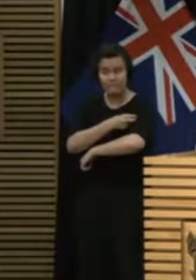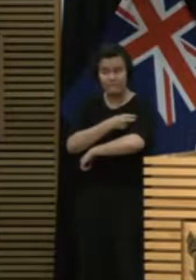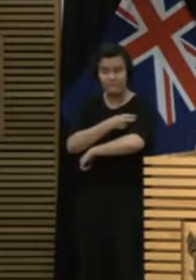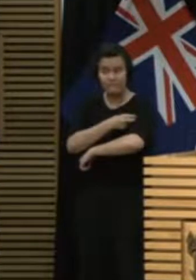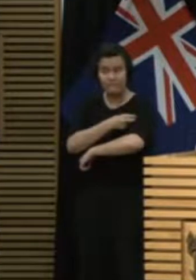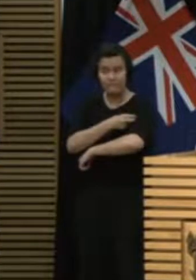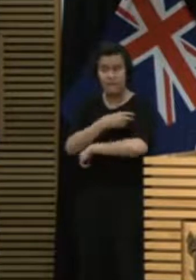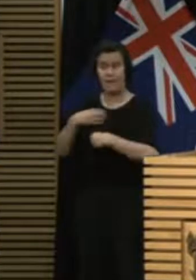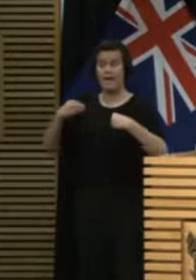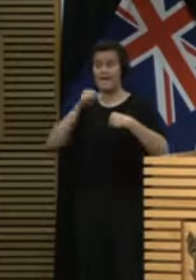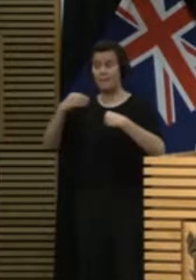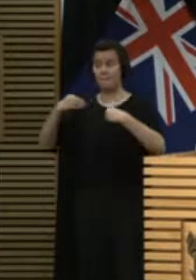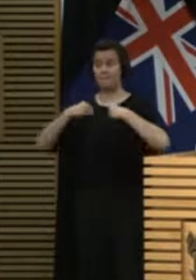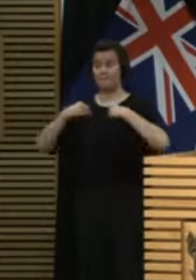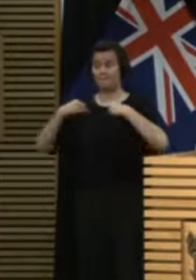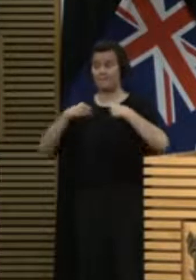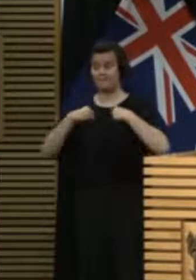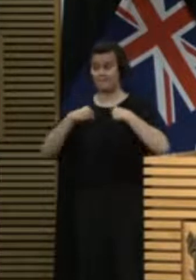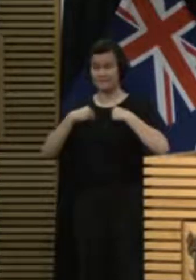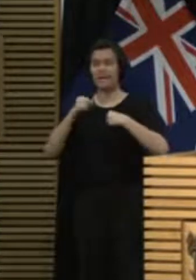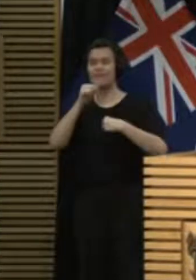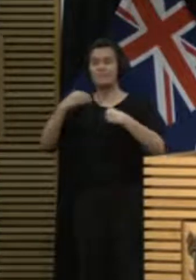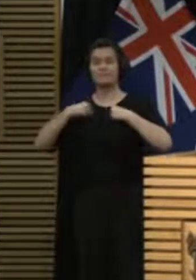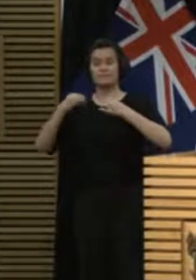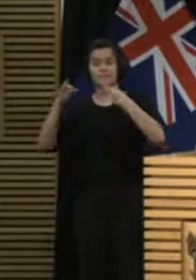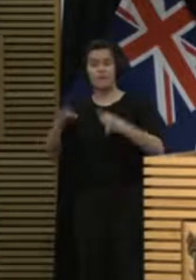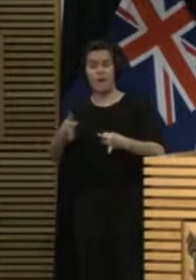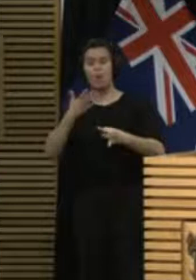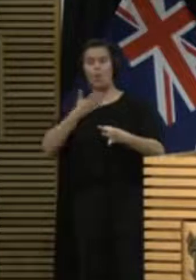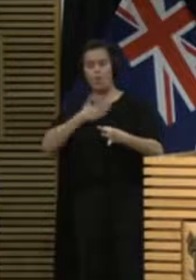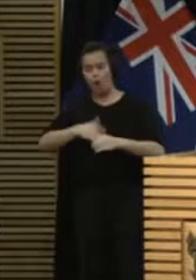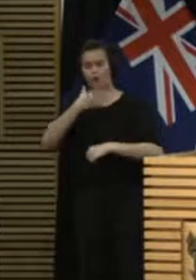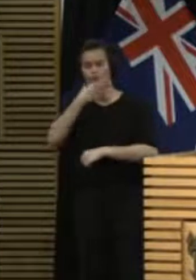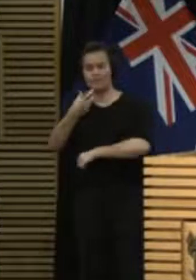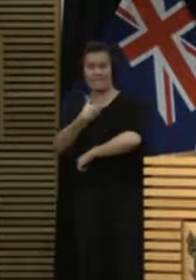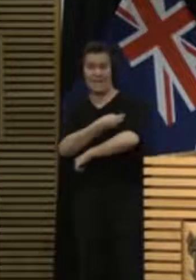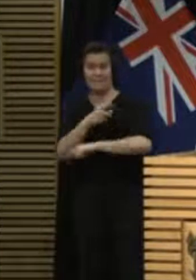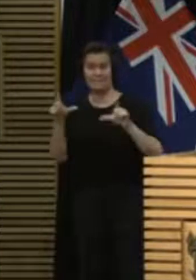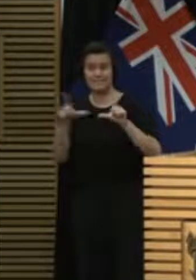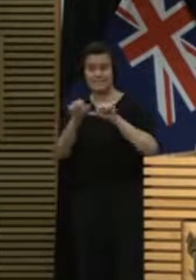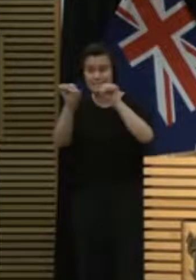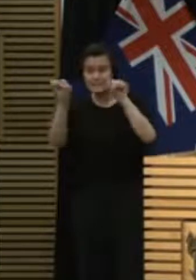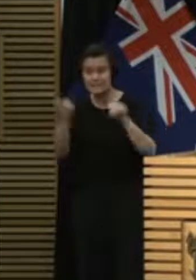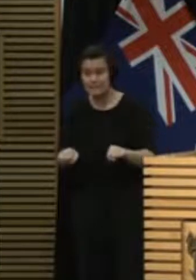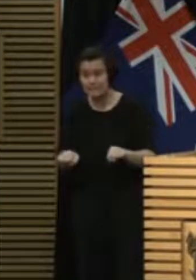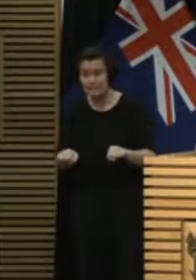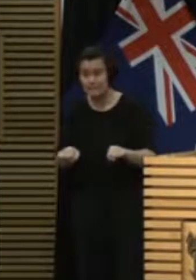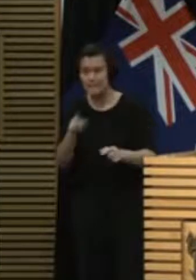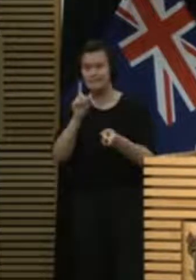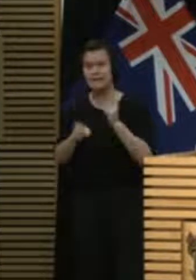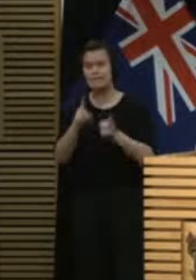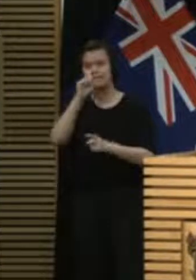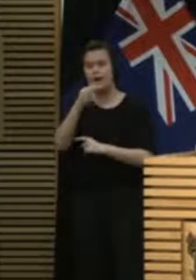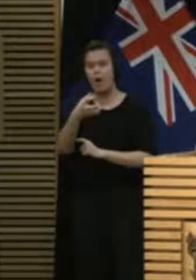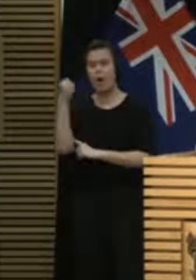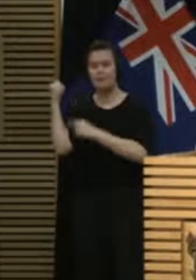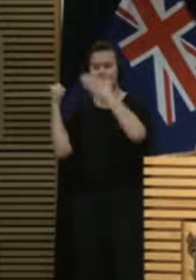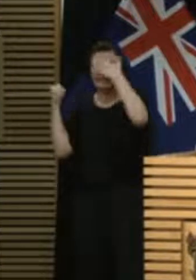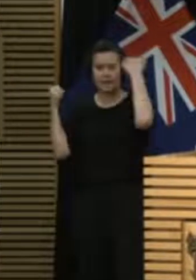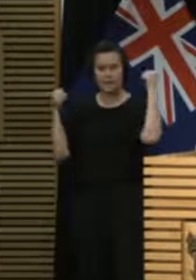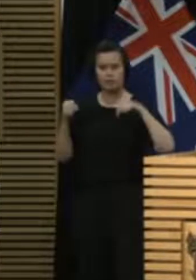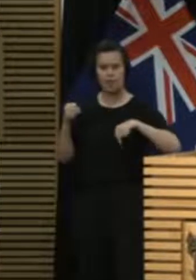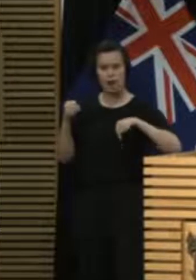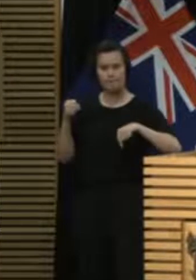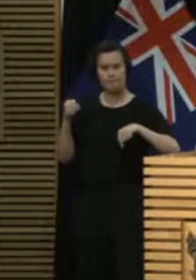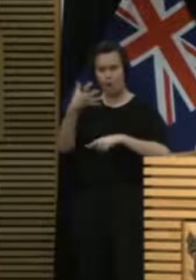course, Delta and COVID will need to be more closely managed. The other benefit that those countries may find, of course, is vaccine